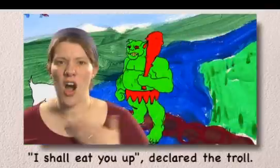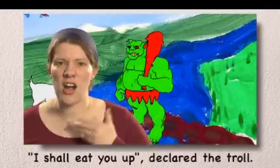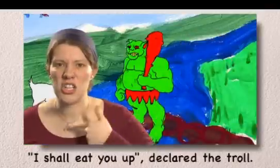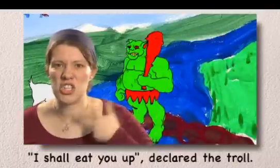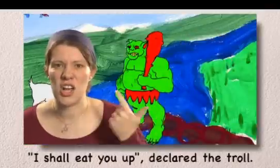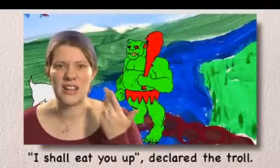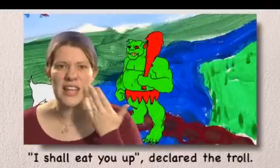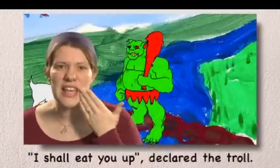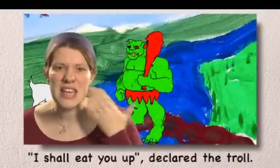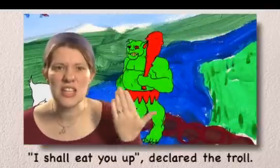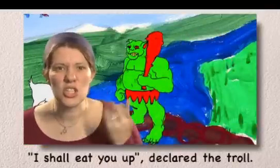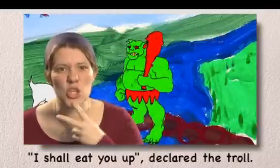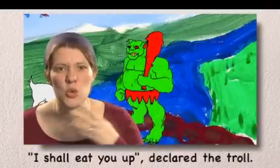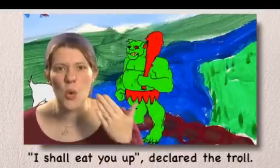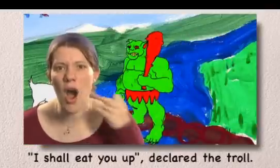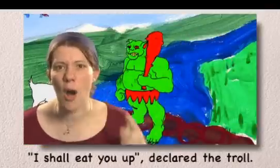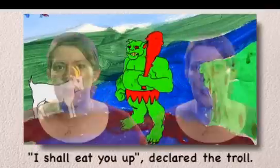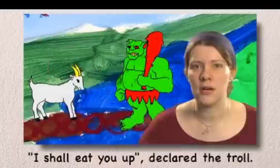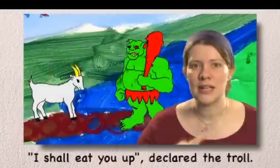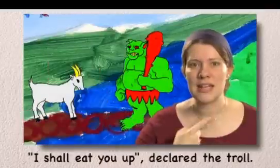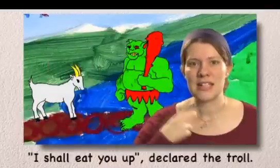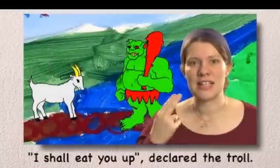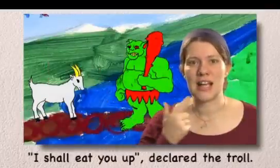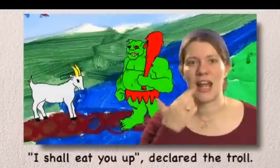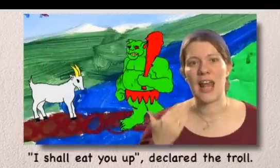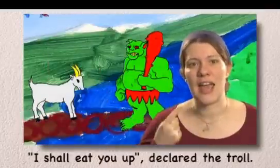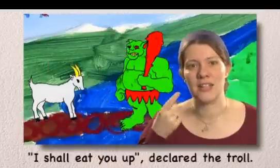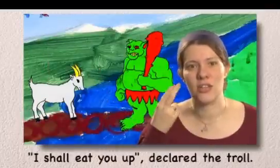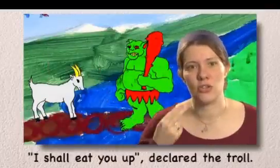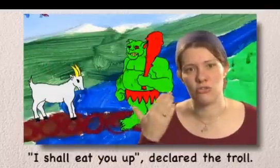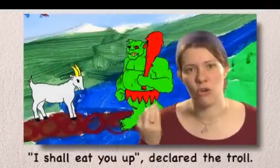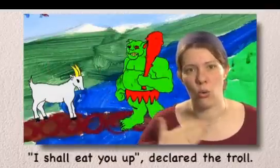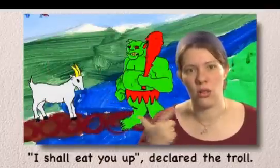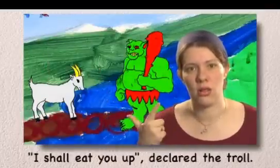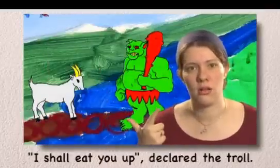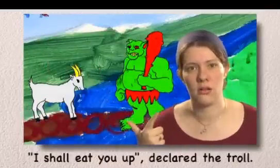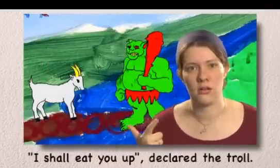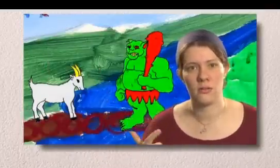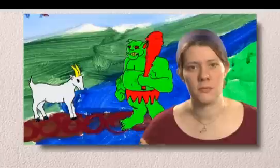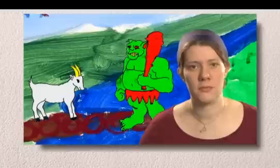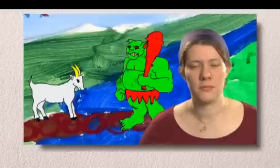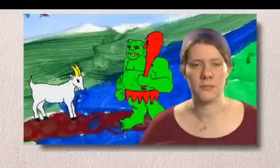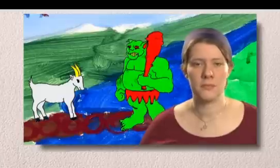I shall eat you up, declared the troll.